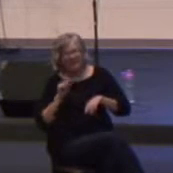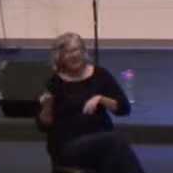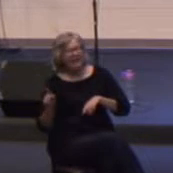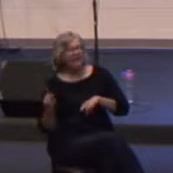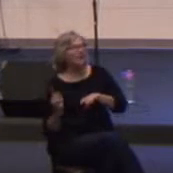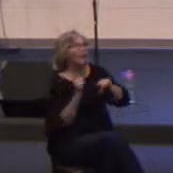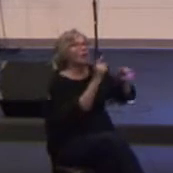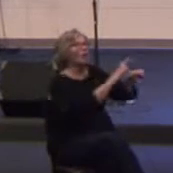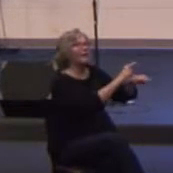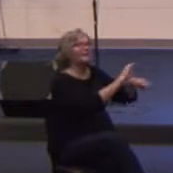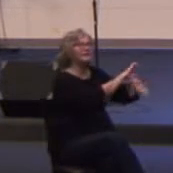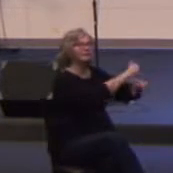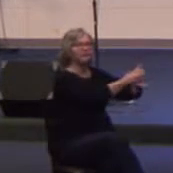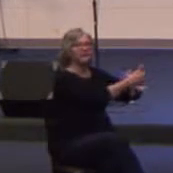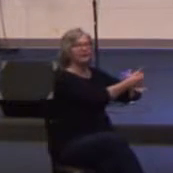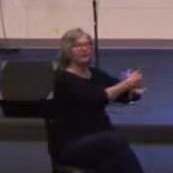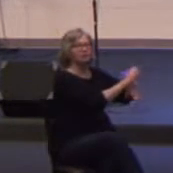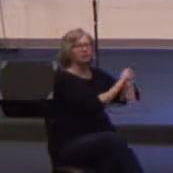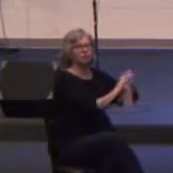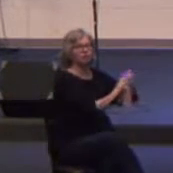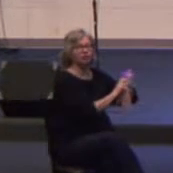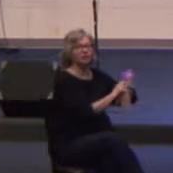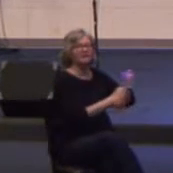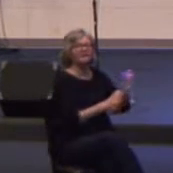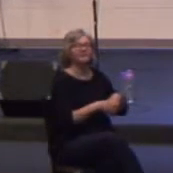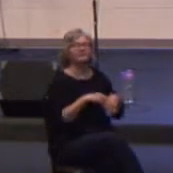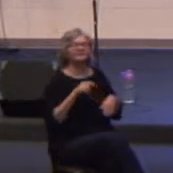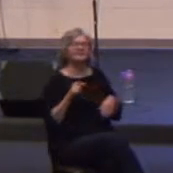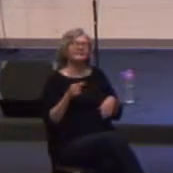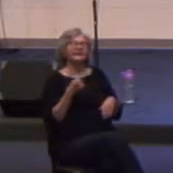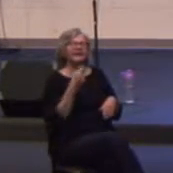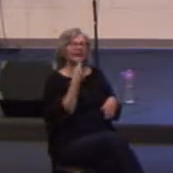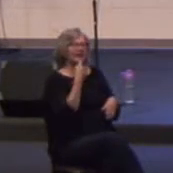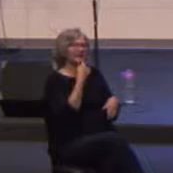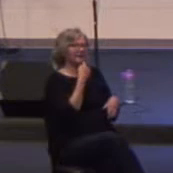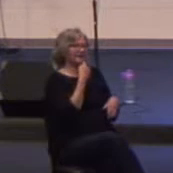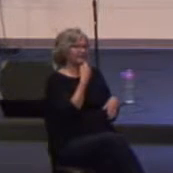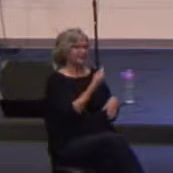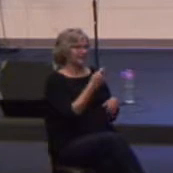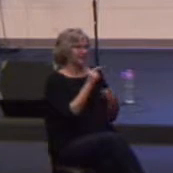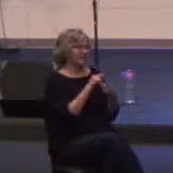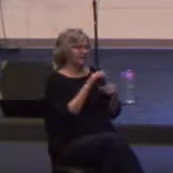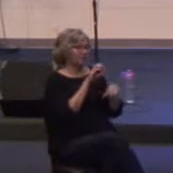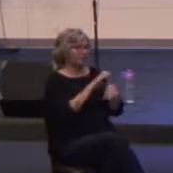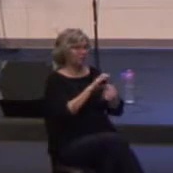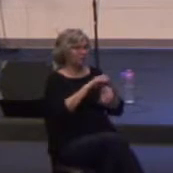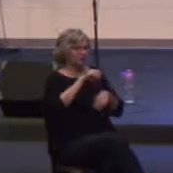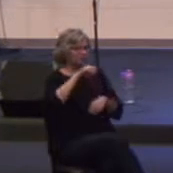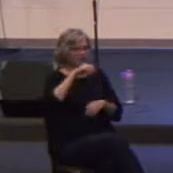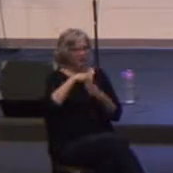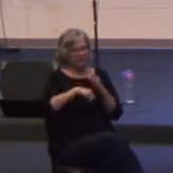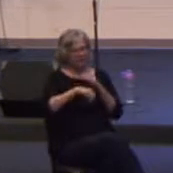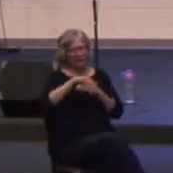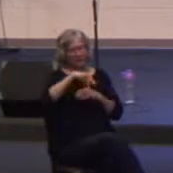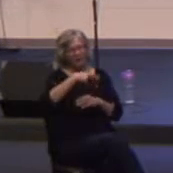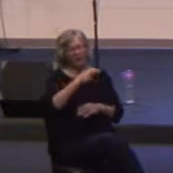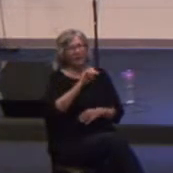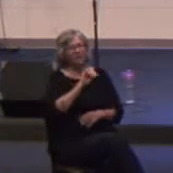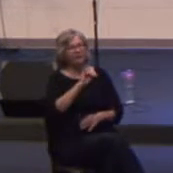And here's what Paul said to the church in Philippi. This is Philippians chapter 2. Paul said,